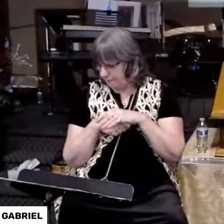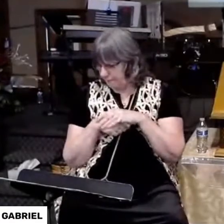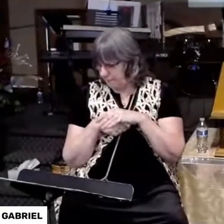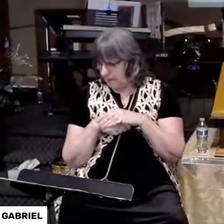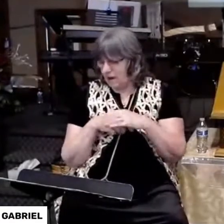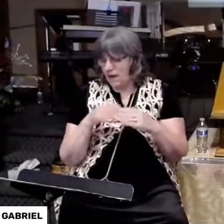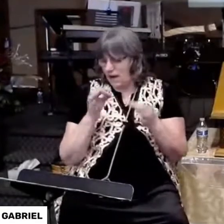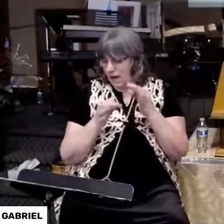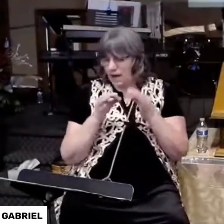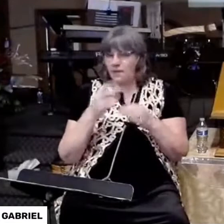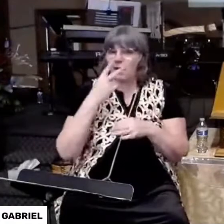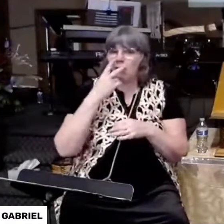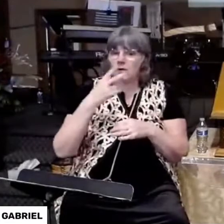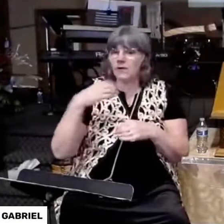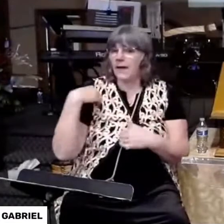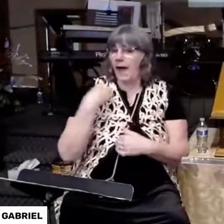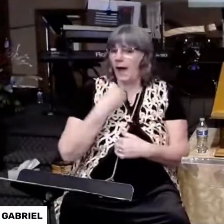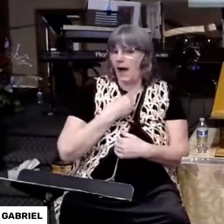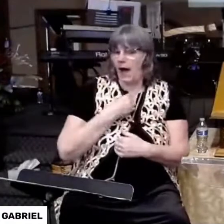at our world